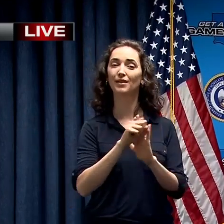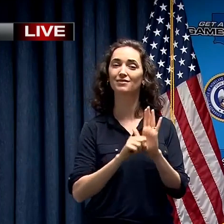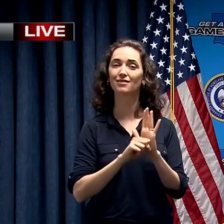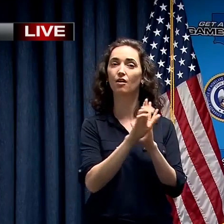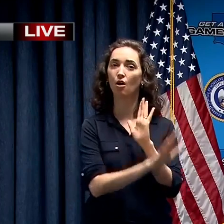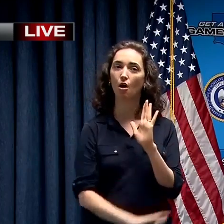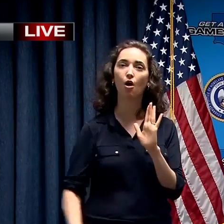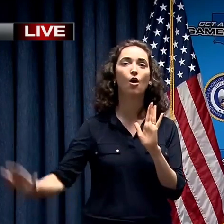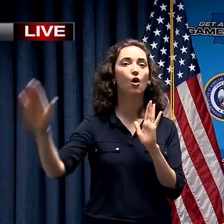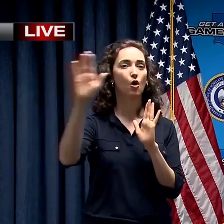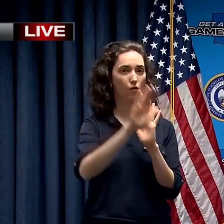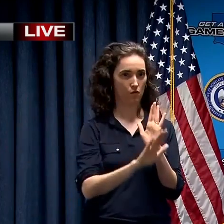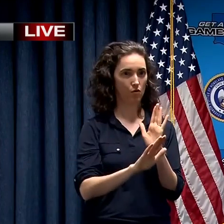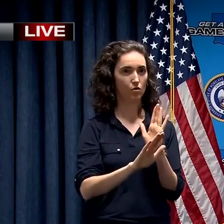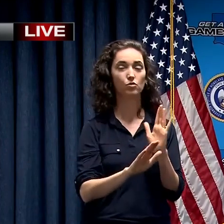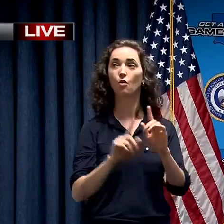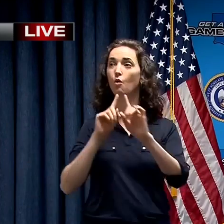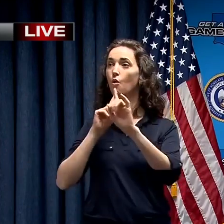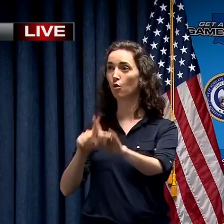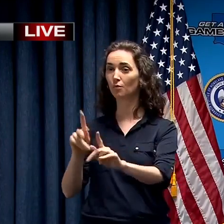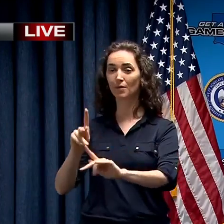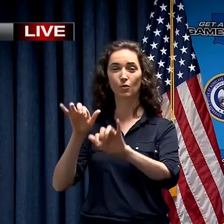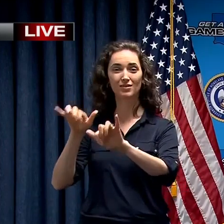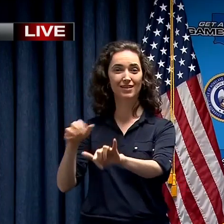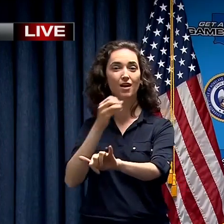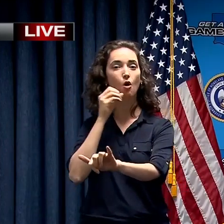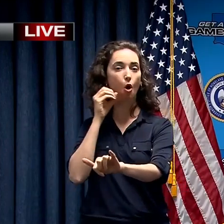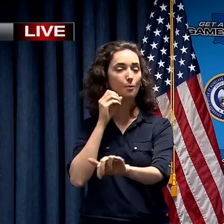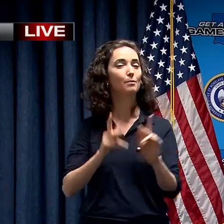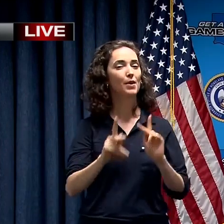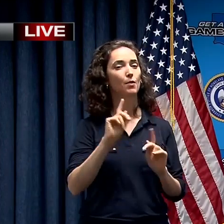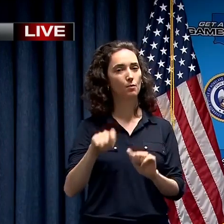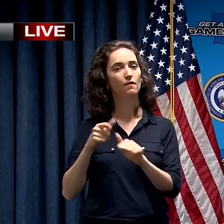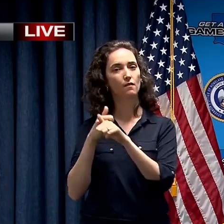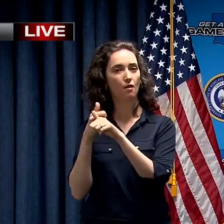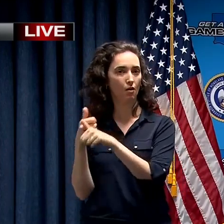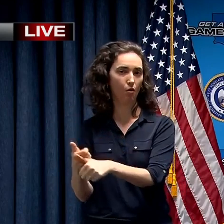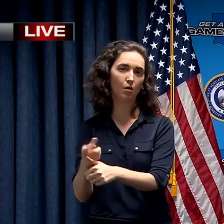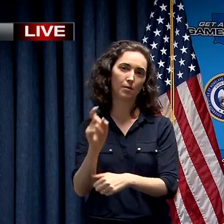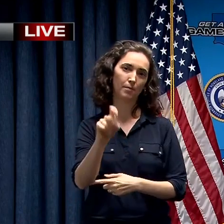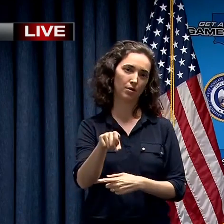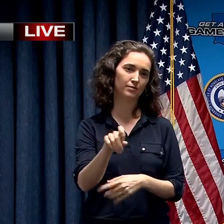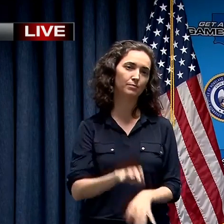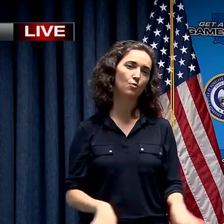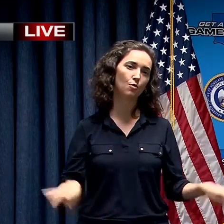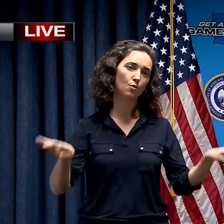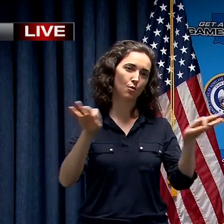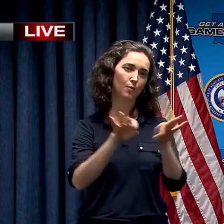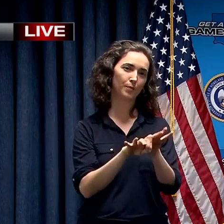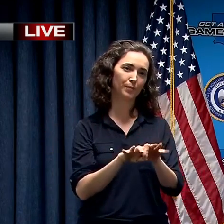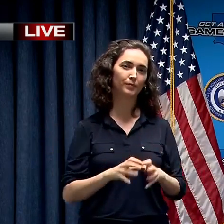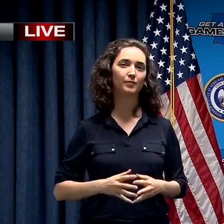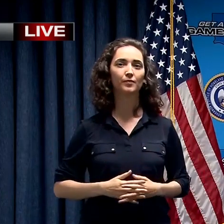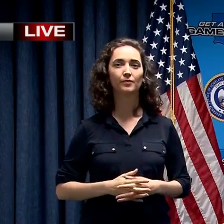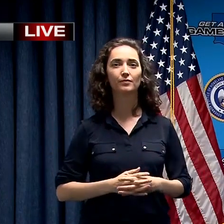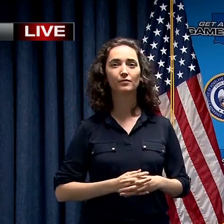attention to the stay-at-home order and being more compliant.